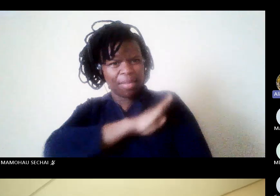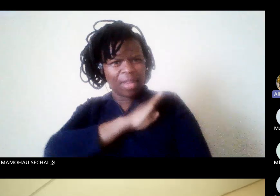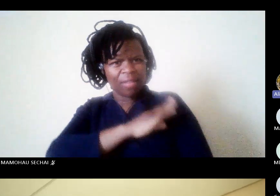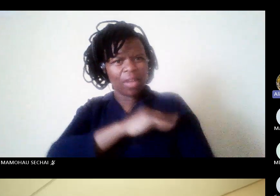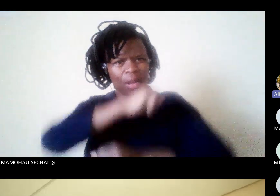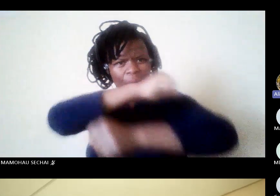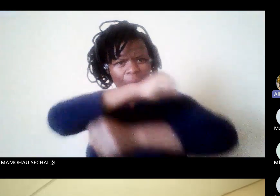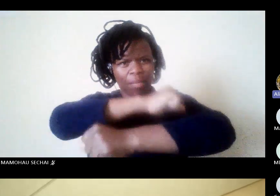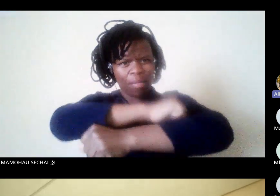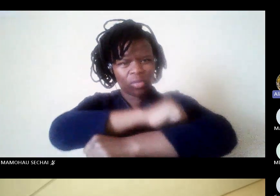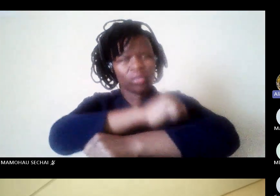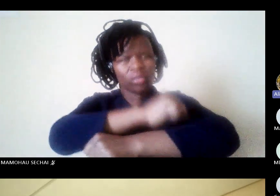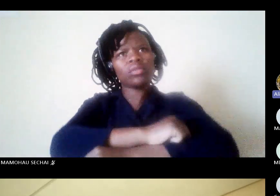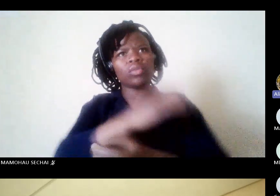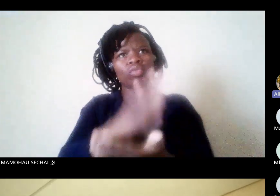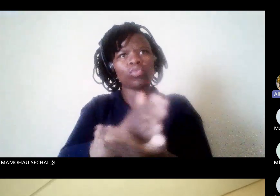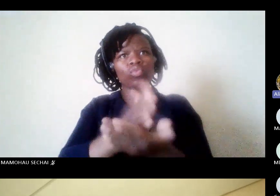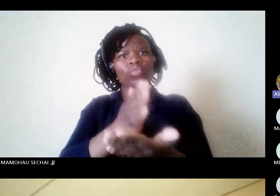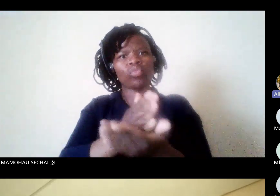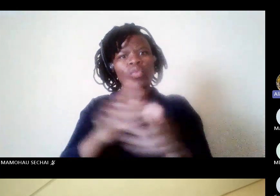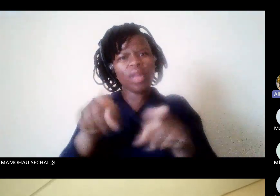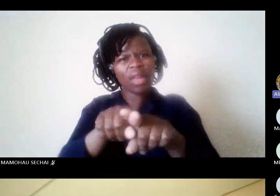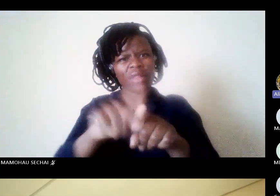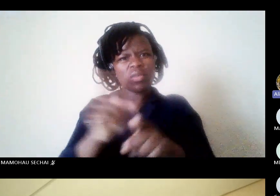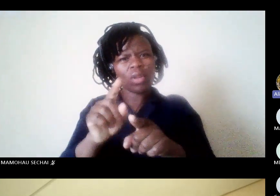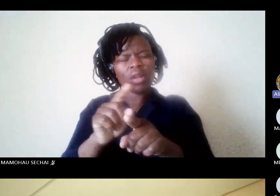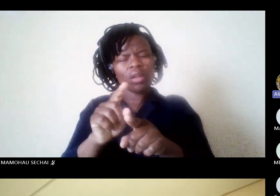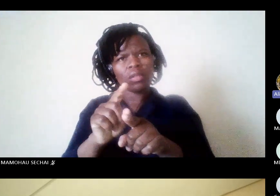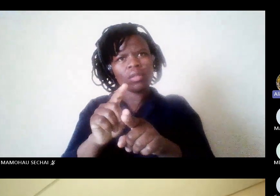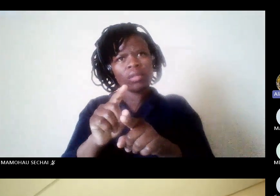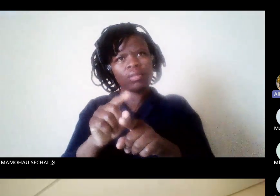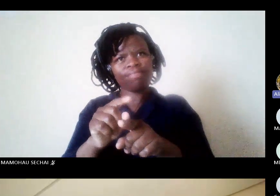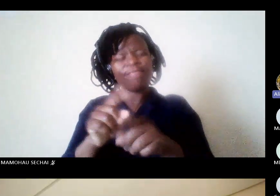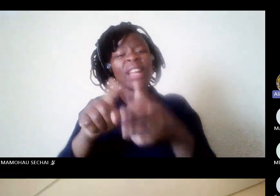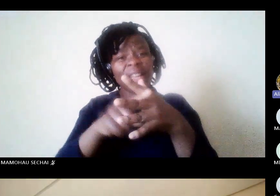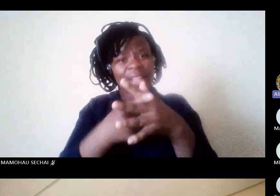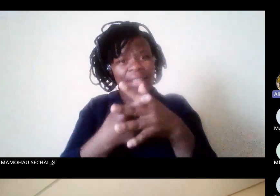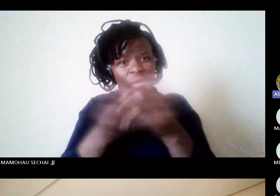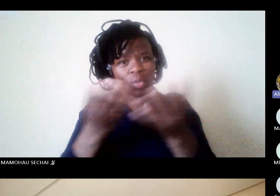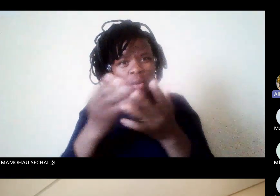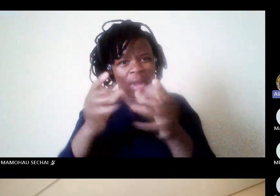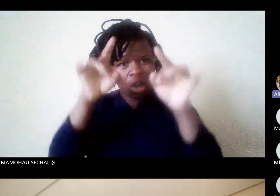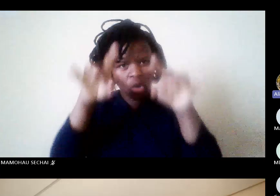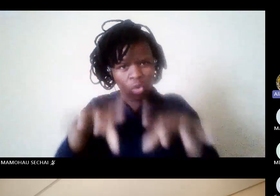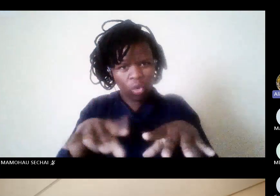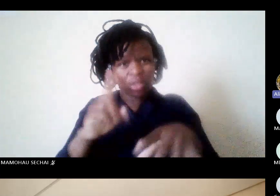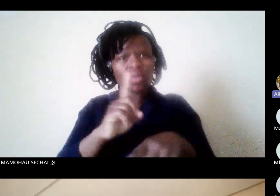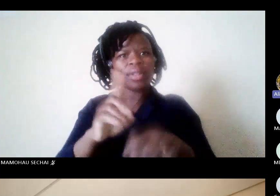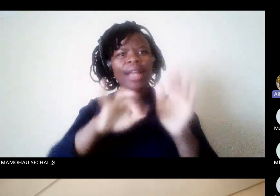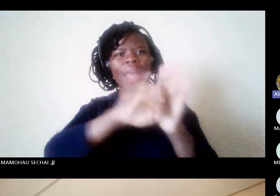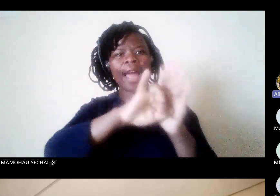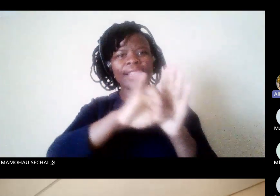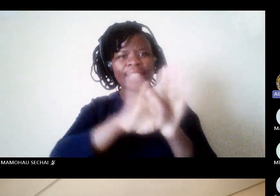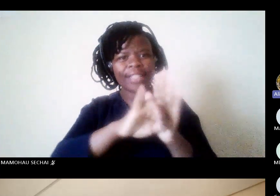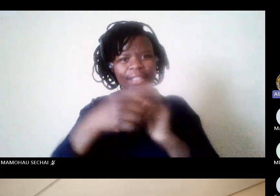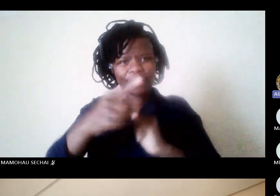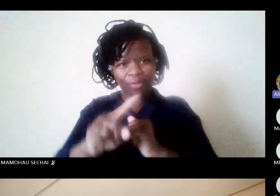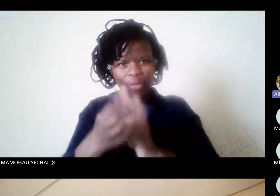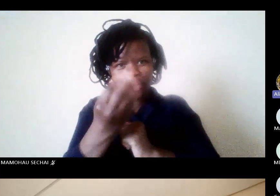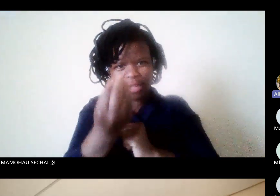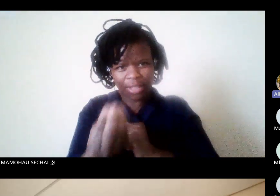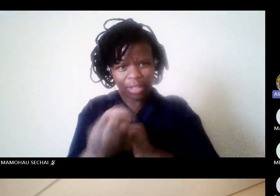a loss of like it's a response to a loss of identity for the child or the